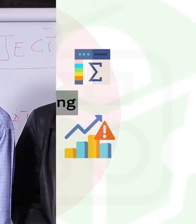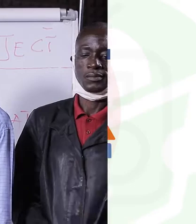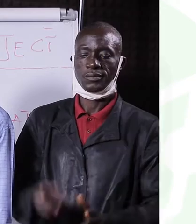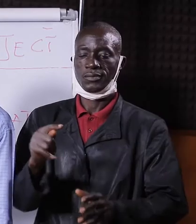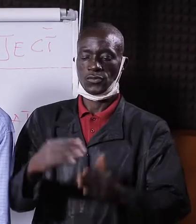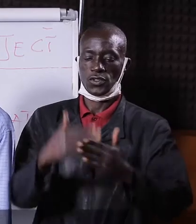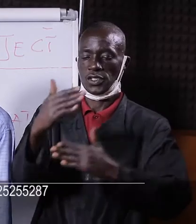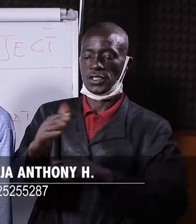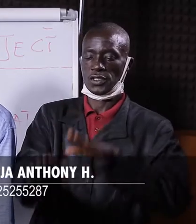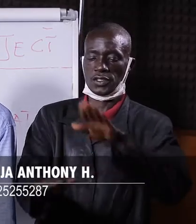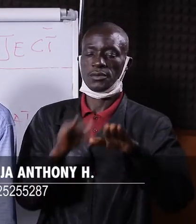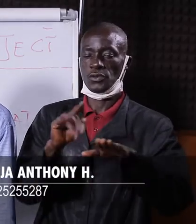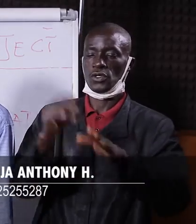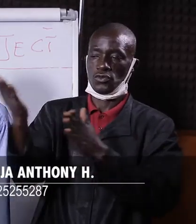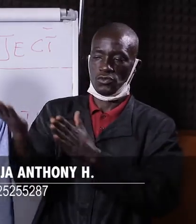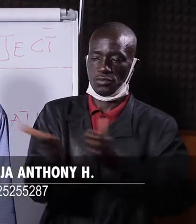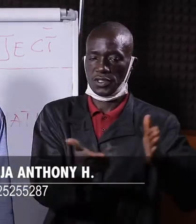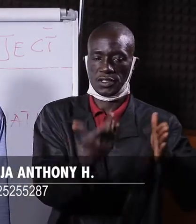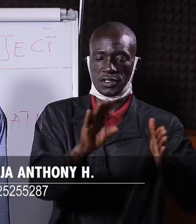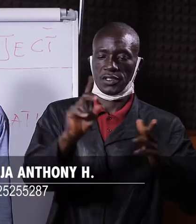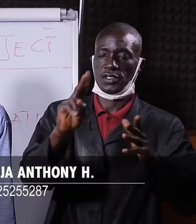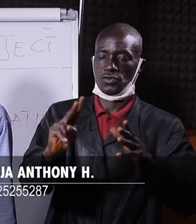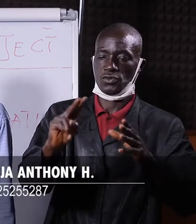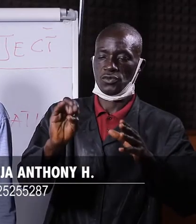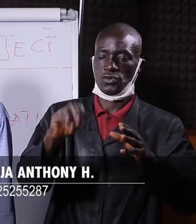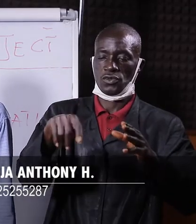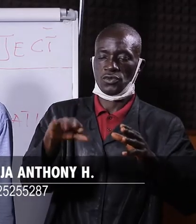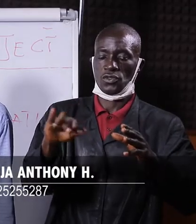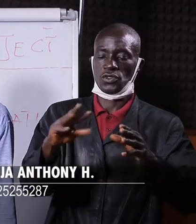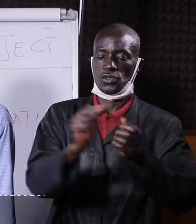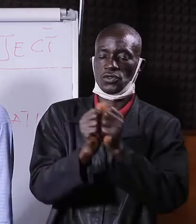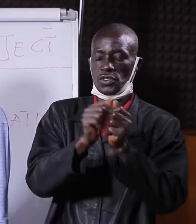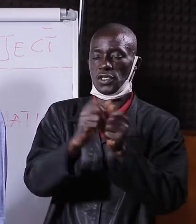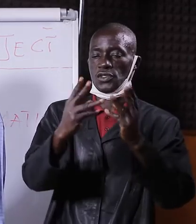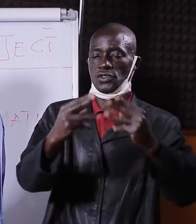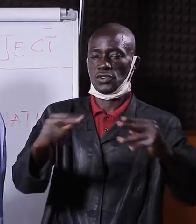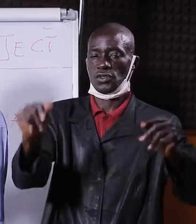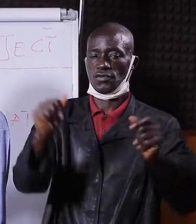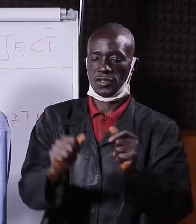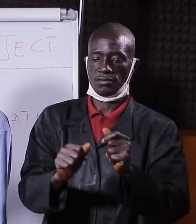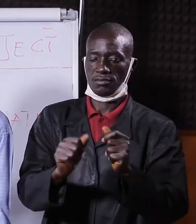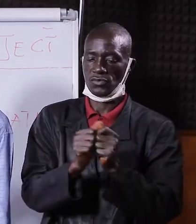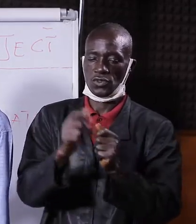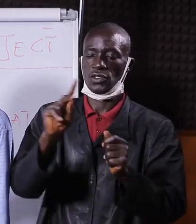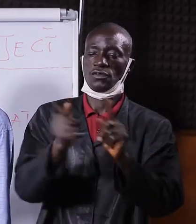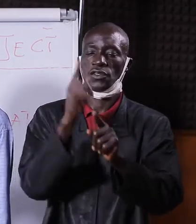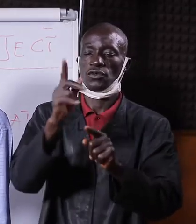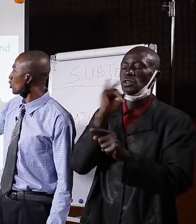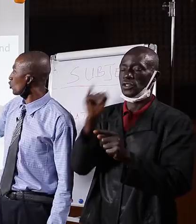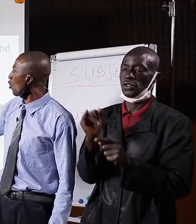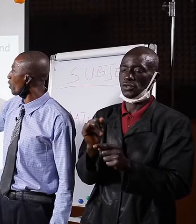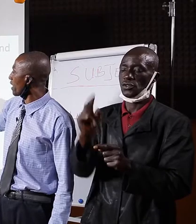The next step, you are to bring the two equations together and solve them simultaneously. So the first one